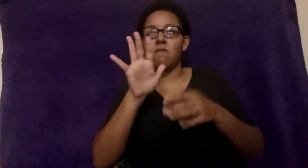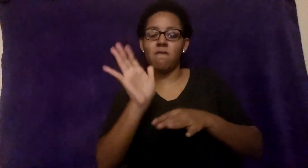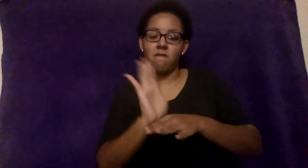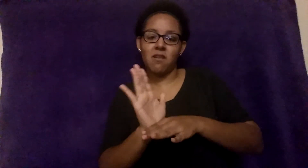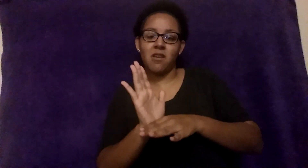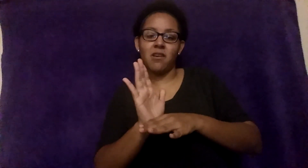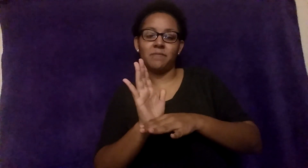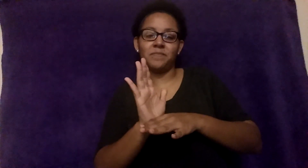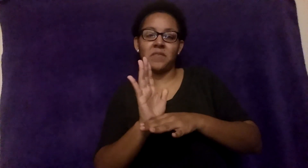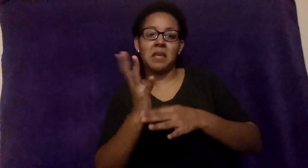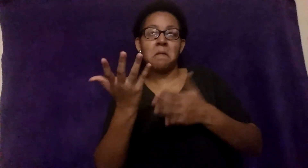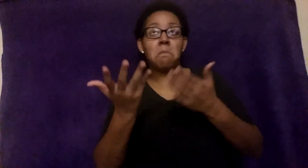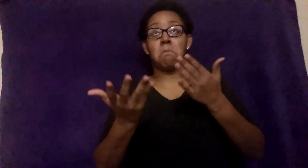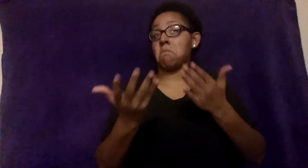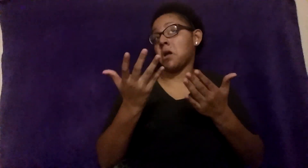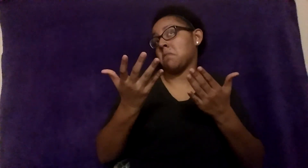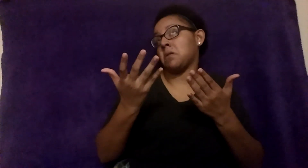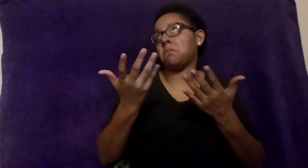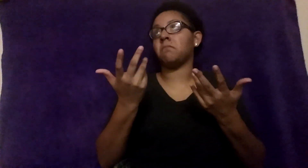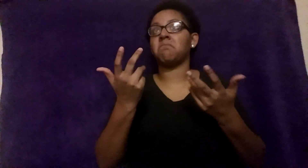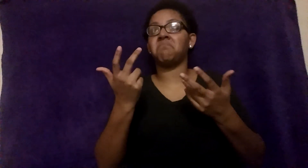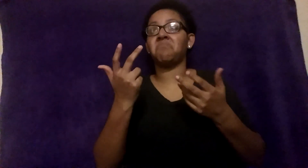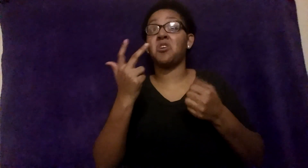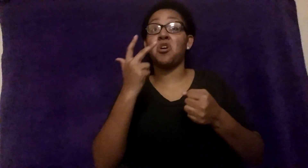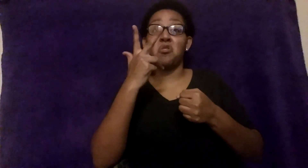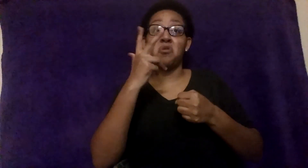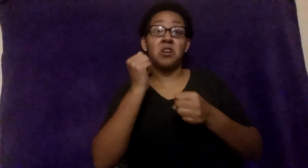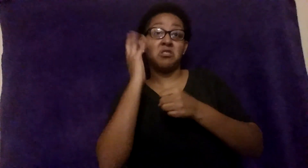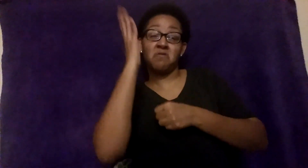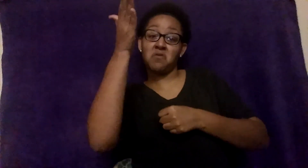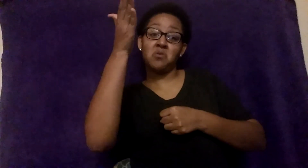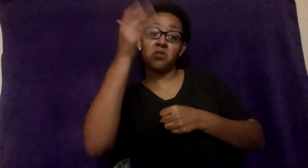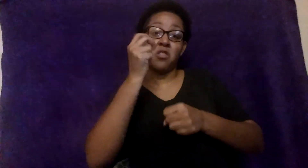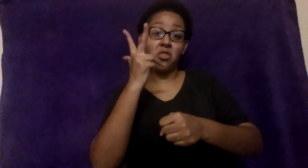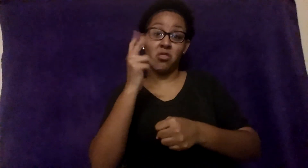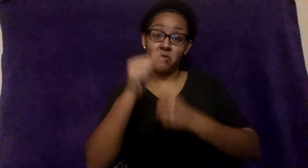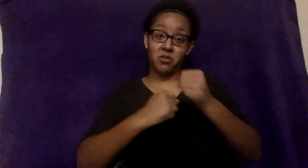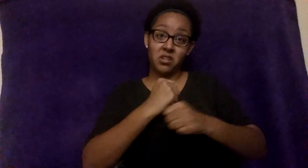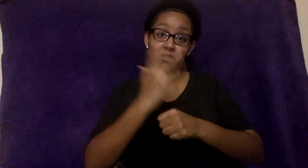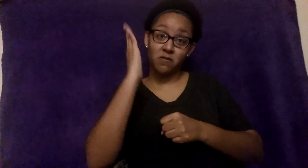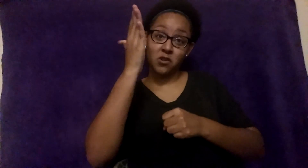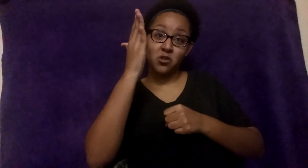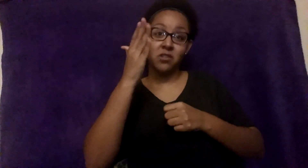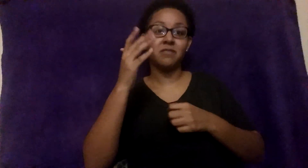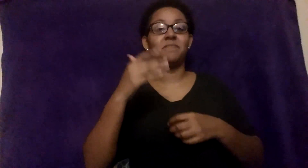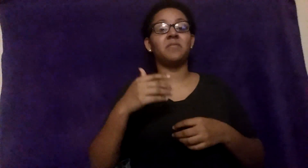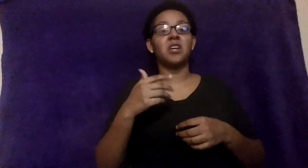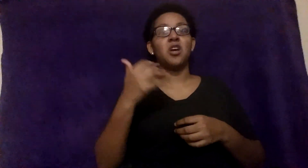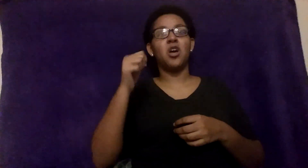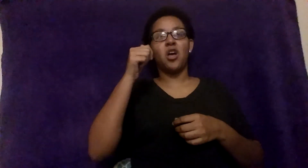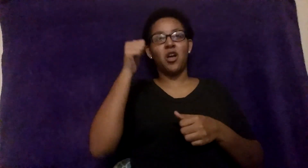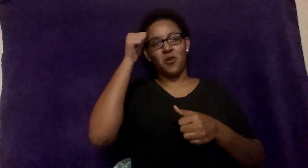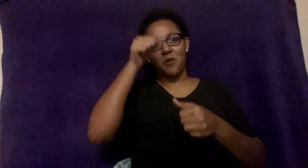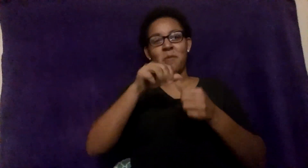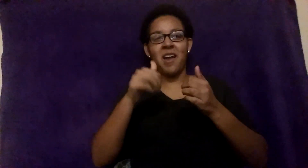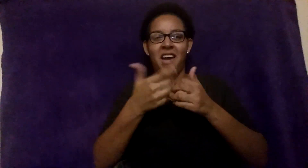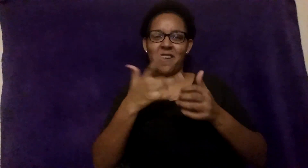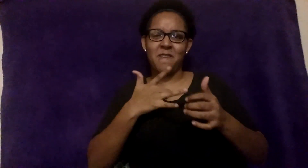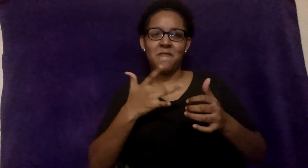to watch this video in like 3 years, and remember how you felt when you're watching it now, and you're going to be, oh my God, this was so easy,